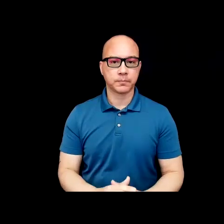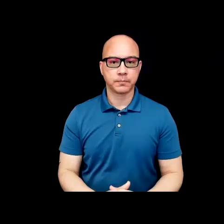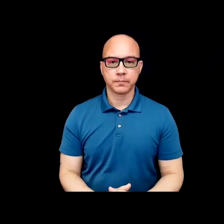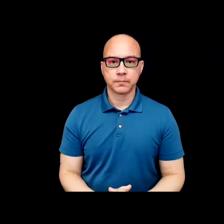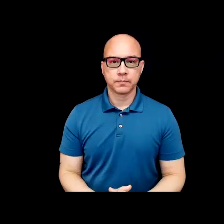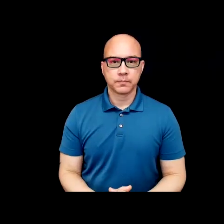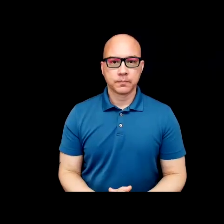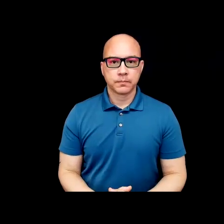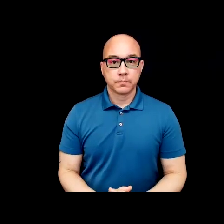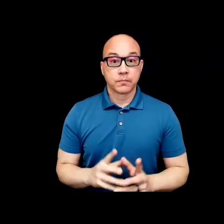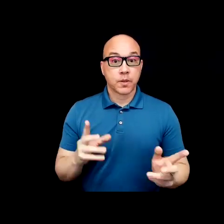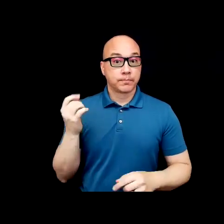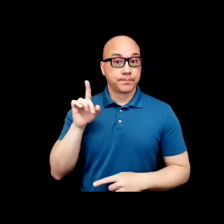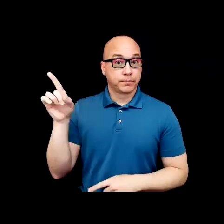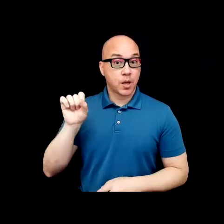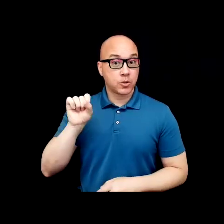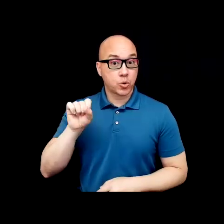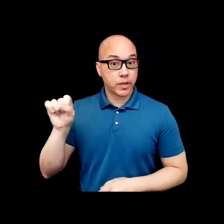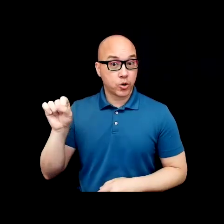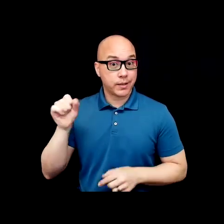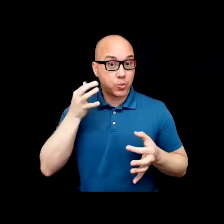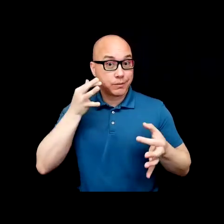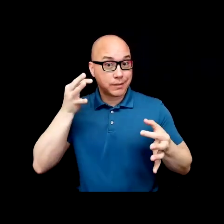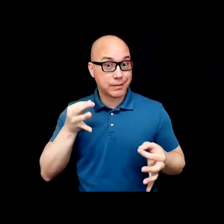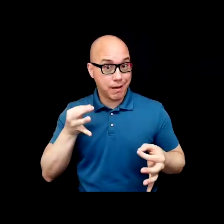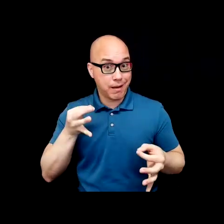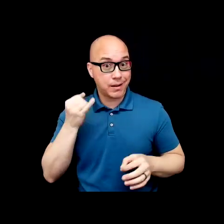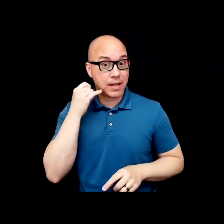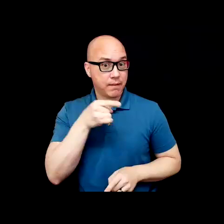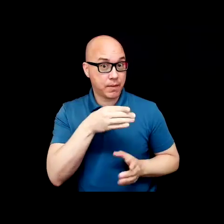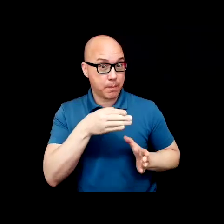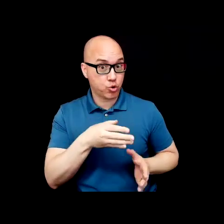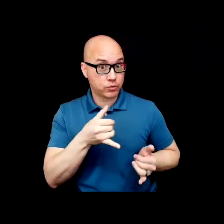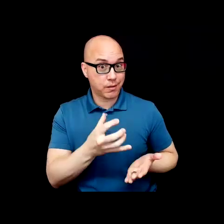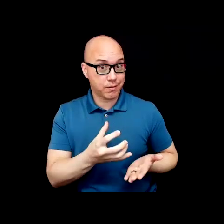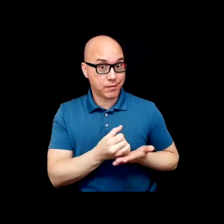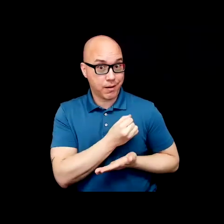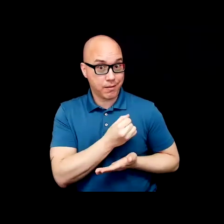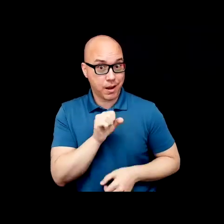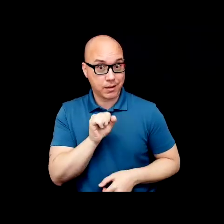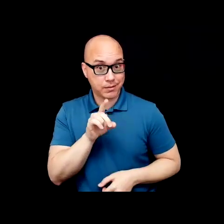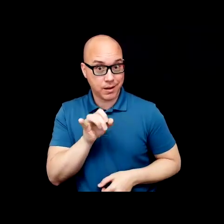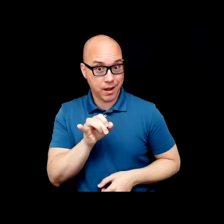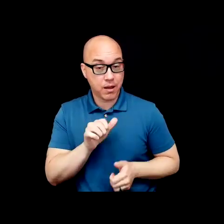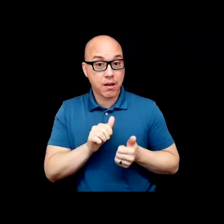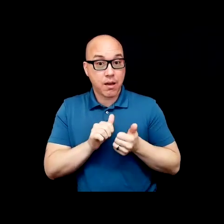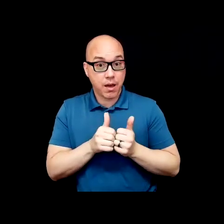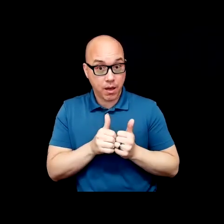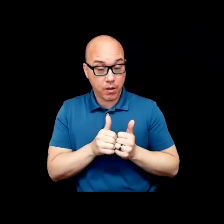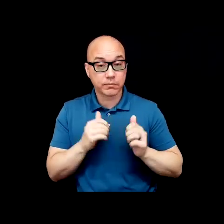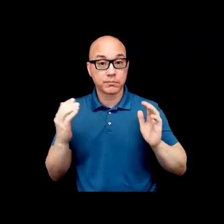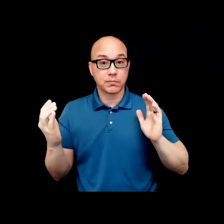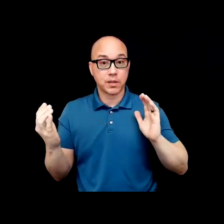And Social Security decides if a person is due that SSDI benefit by comparing the person's work activity